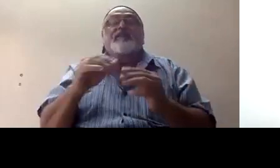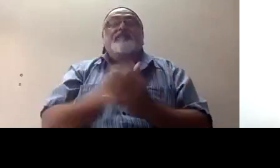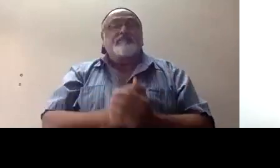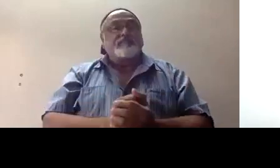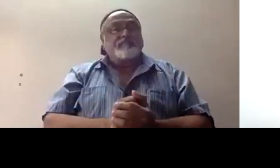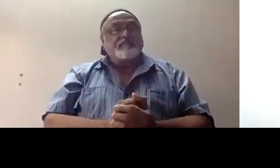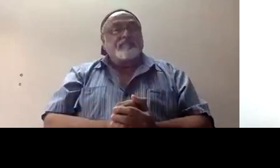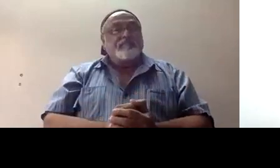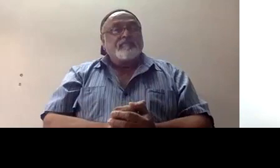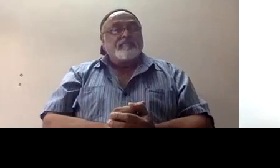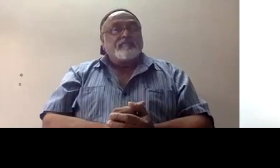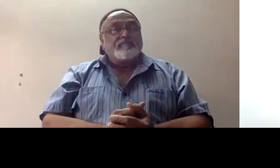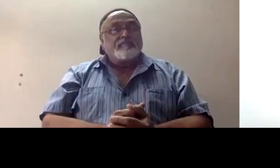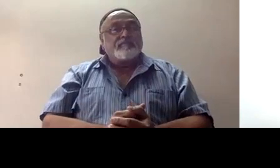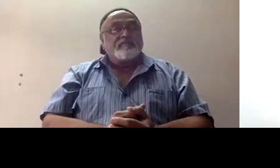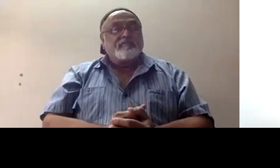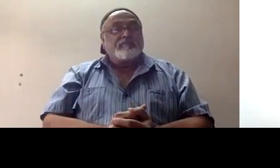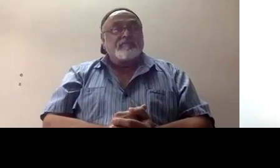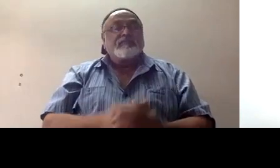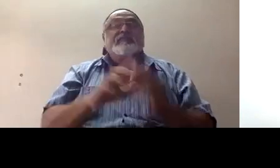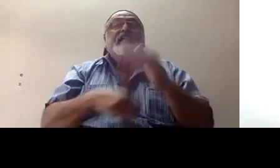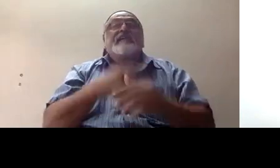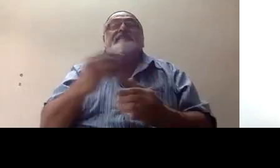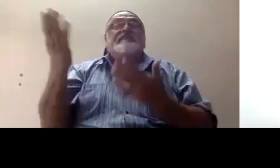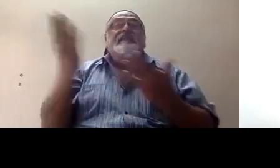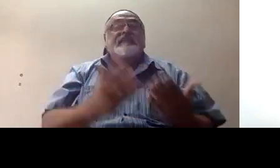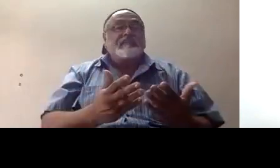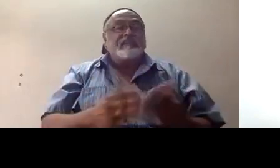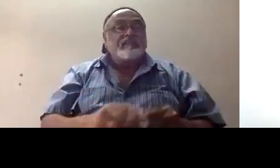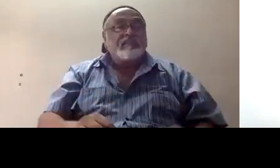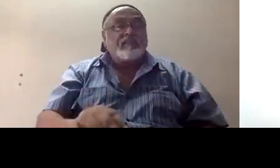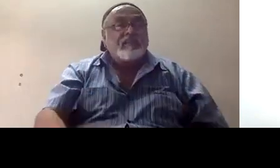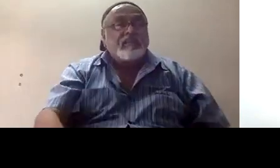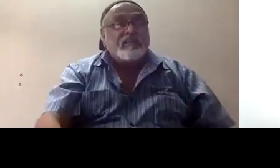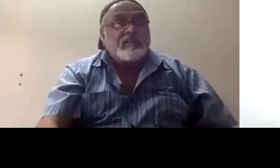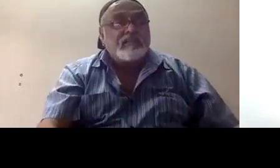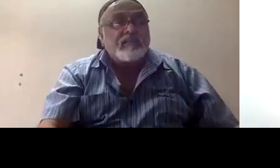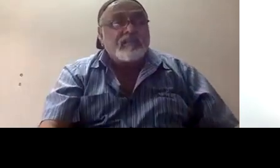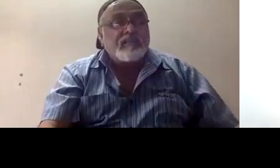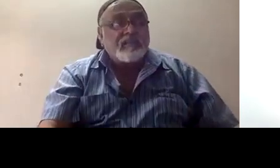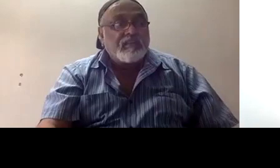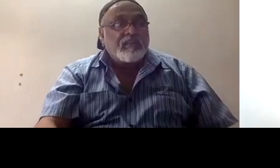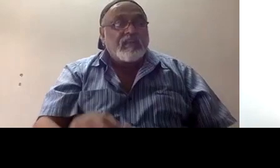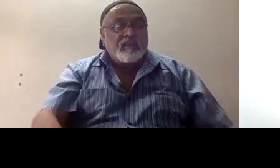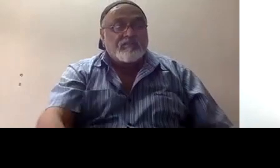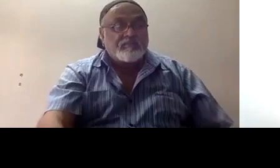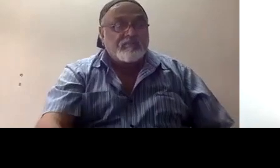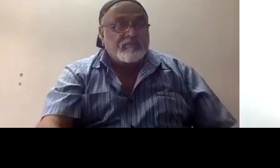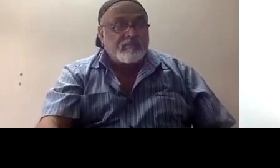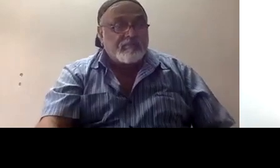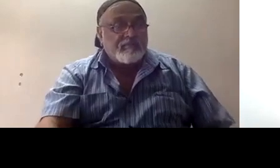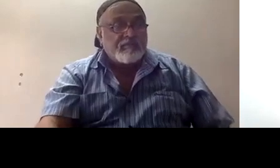Now, coming to our next guest of the evening, Mr. Suraj P.A. Originally from Kerala, Mr. Suraj P.A. is now based in